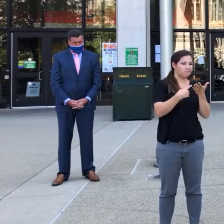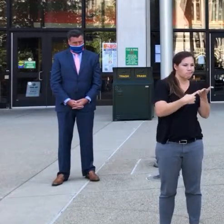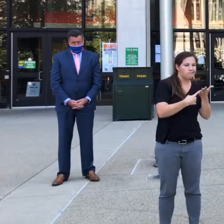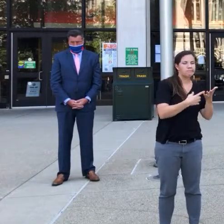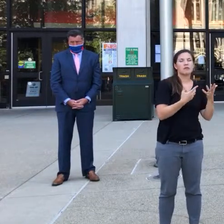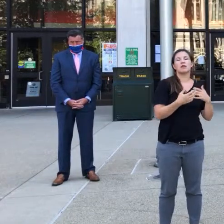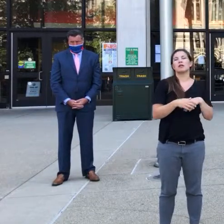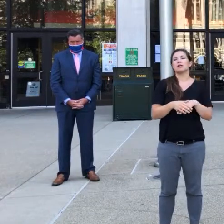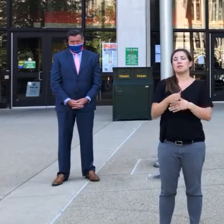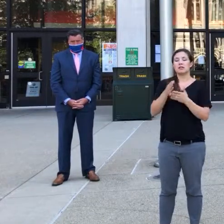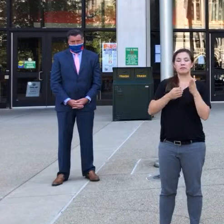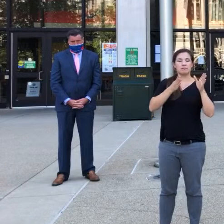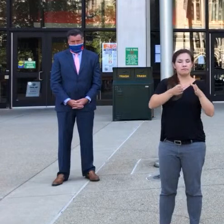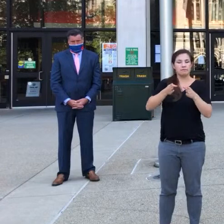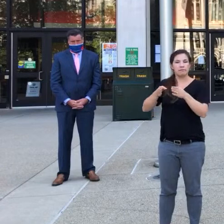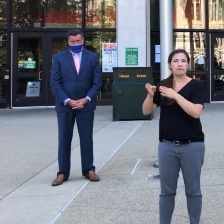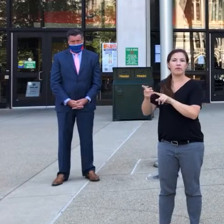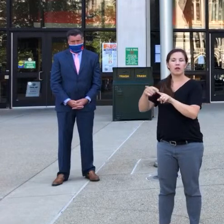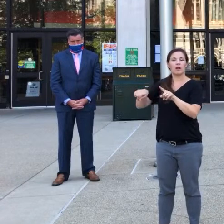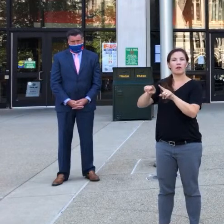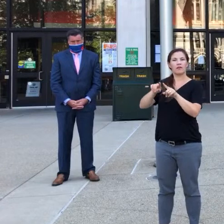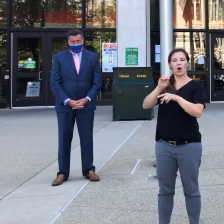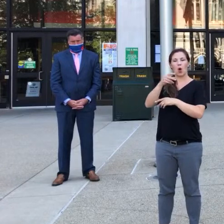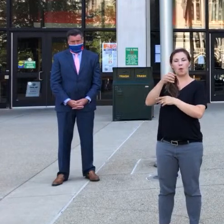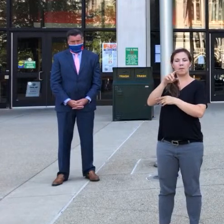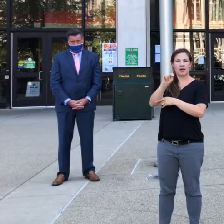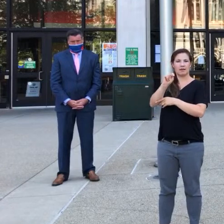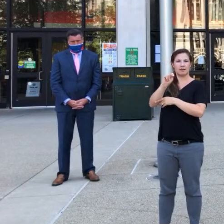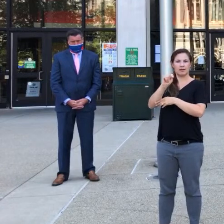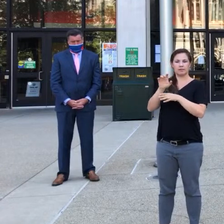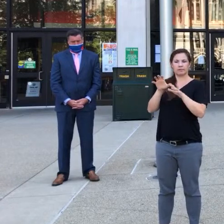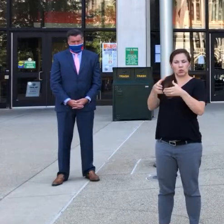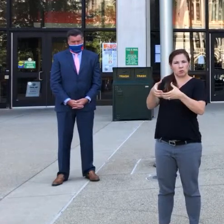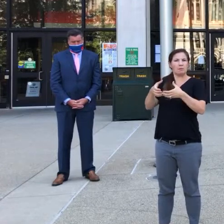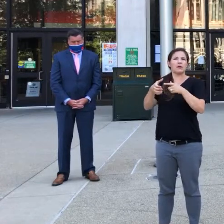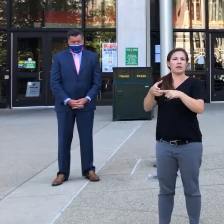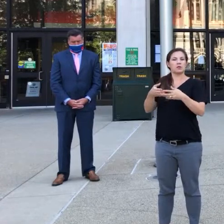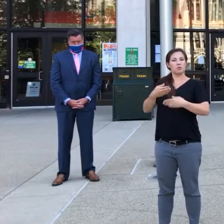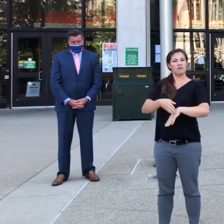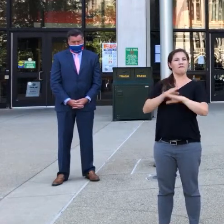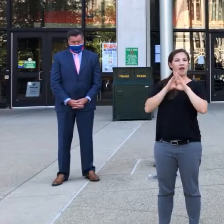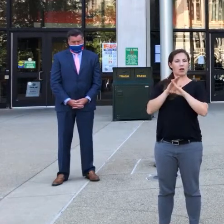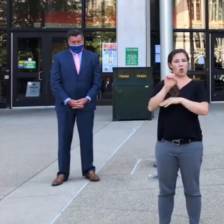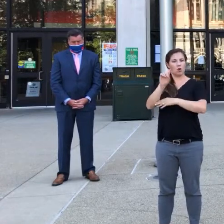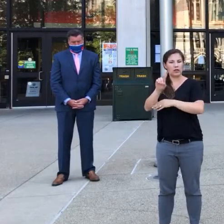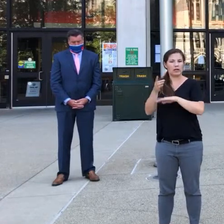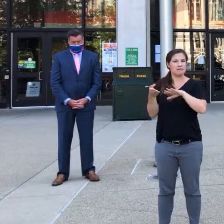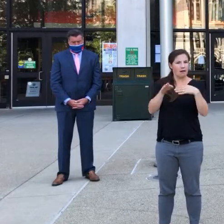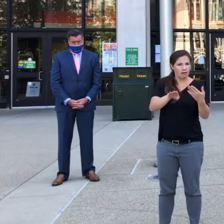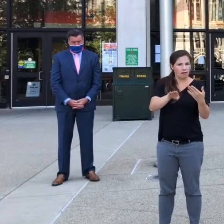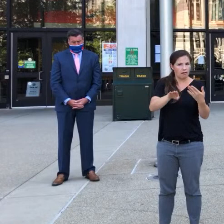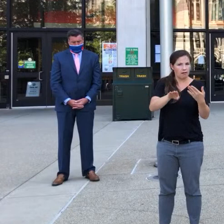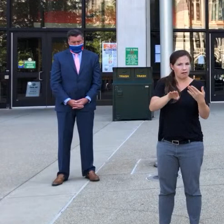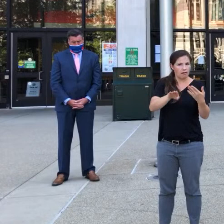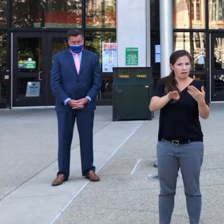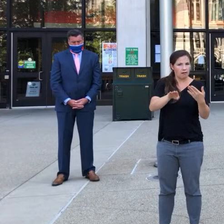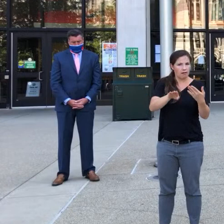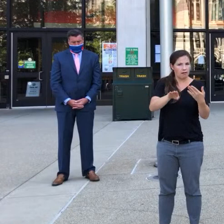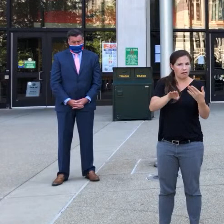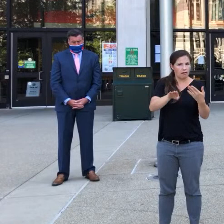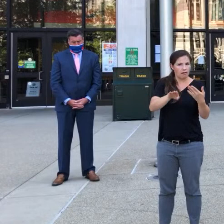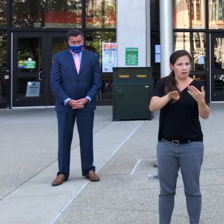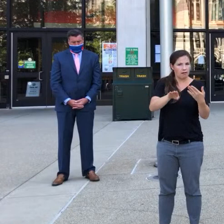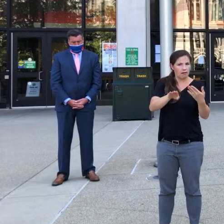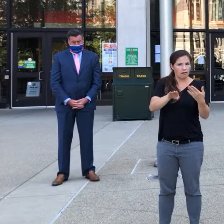work with regards to our opiate task force and preventing overdose deaths are also helping out on the COVID-19 outbreak. At the